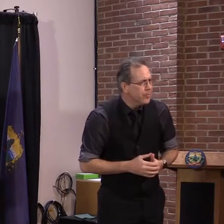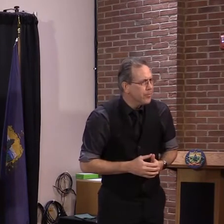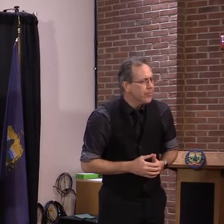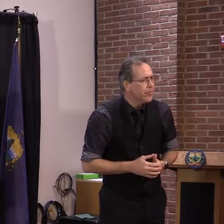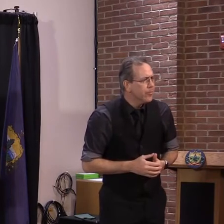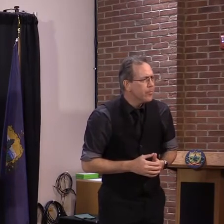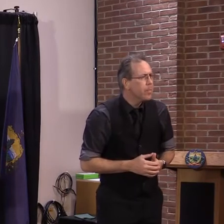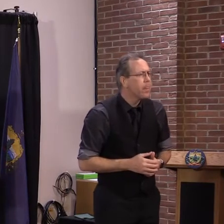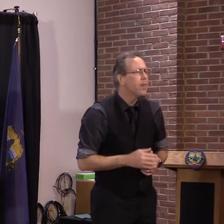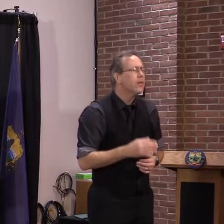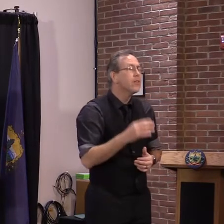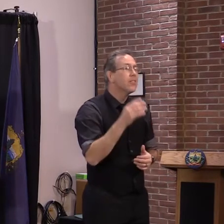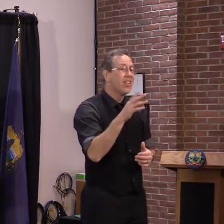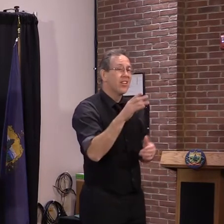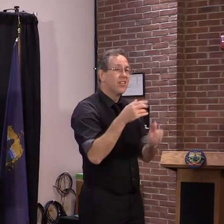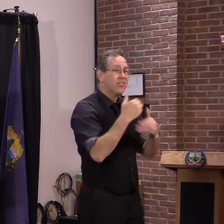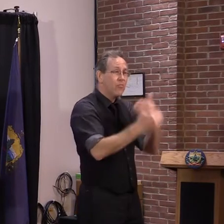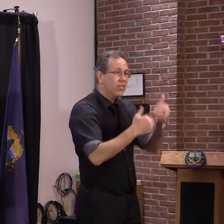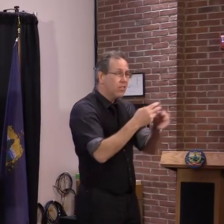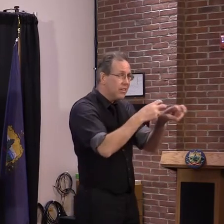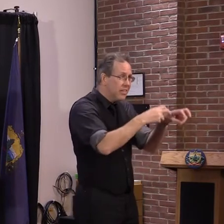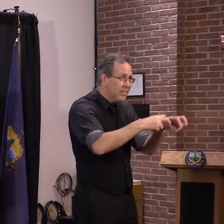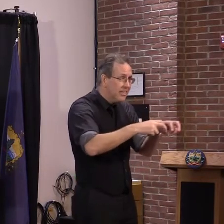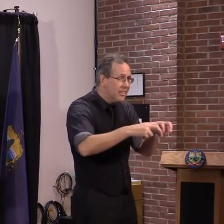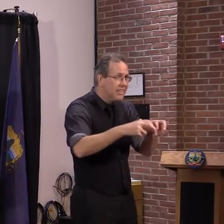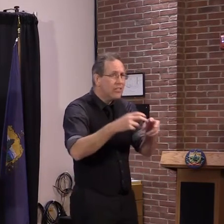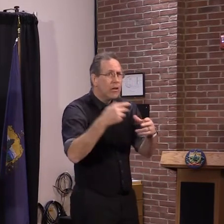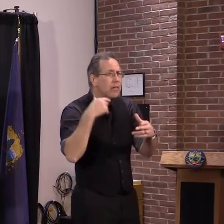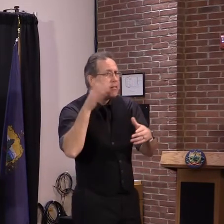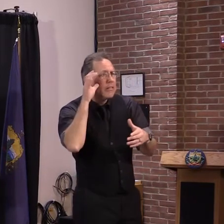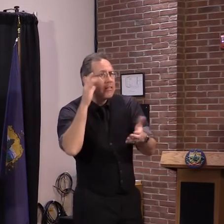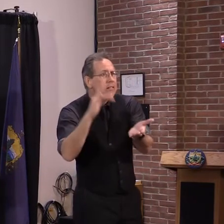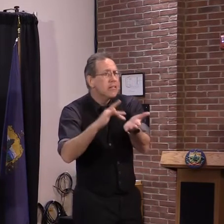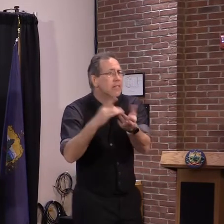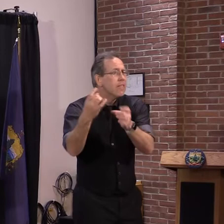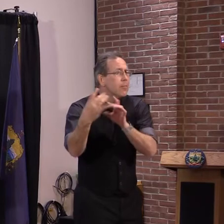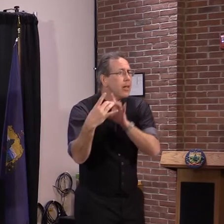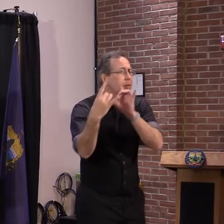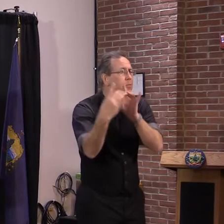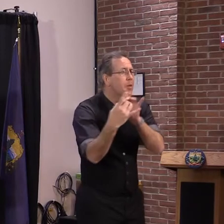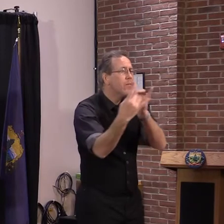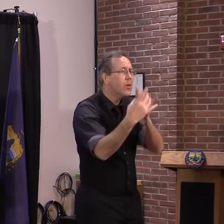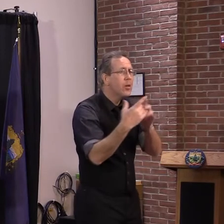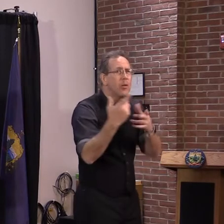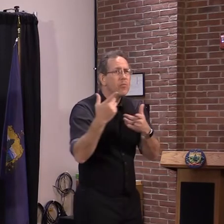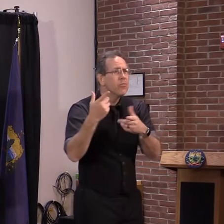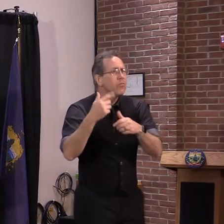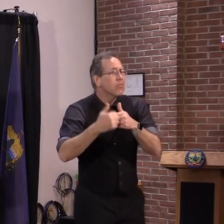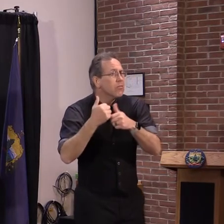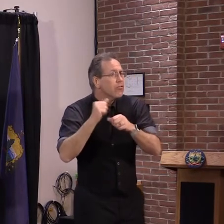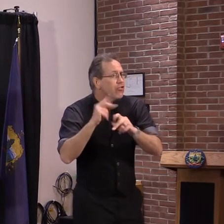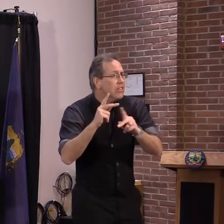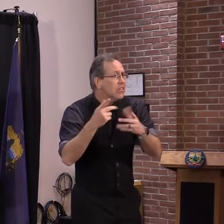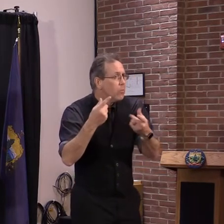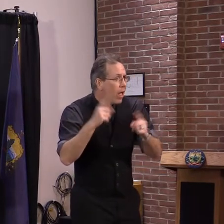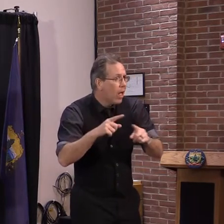transitions, seek to balance the public health risks with the educational risks. And anxiety is a pretty